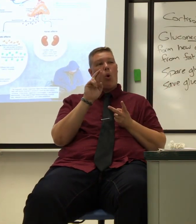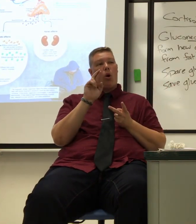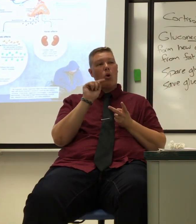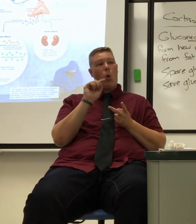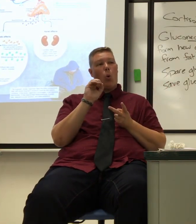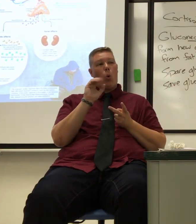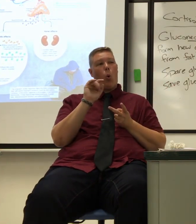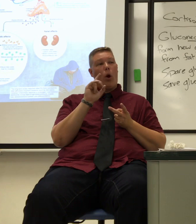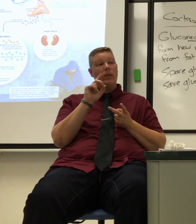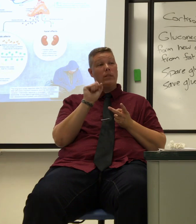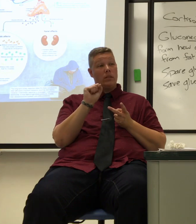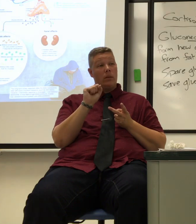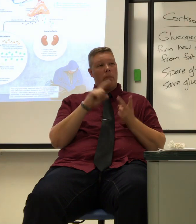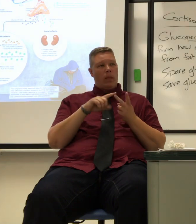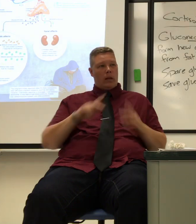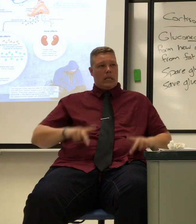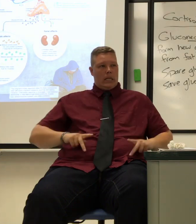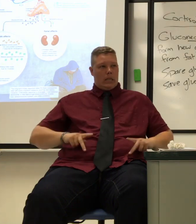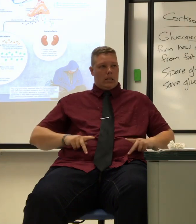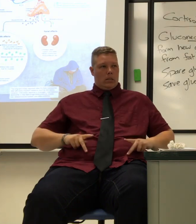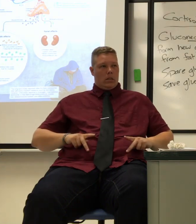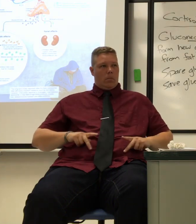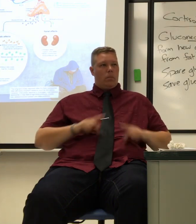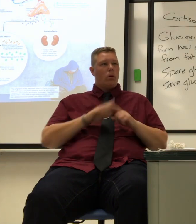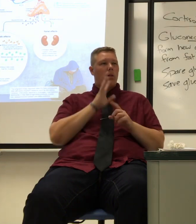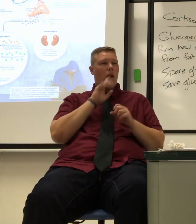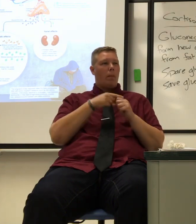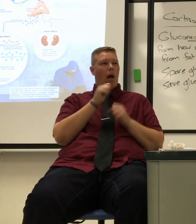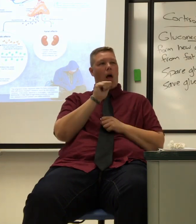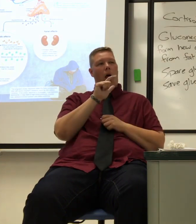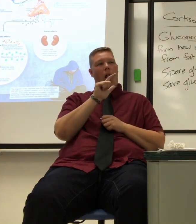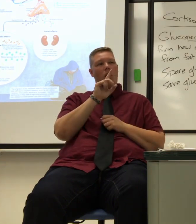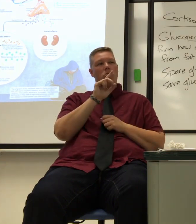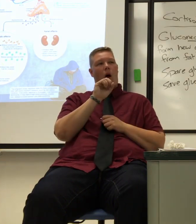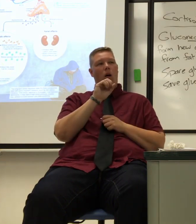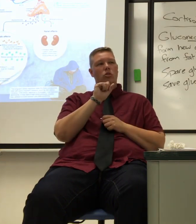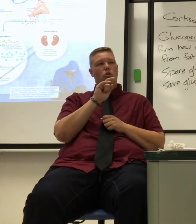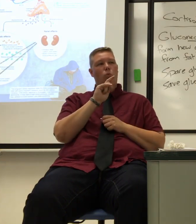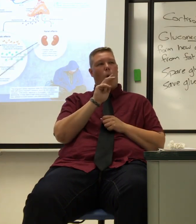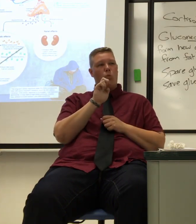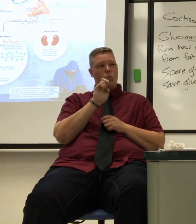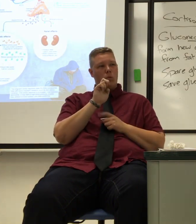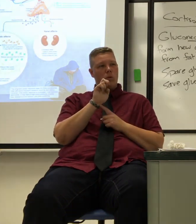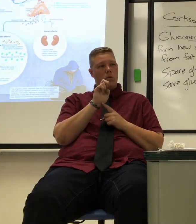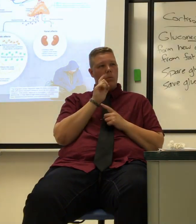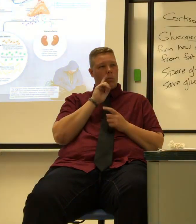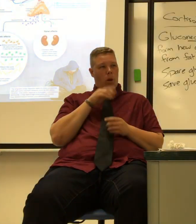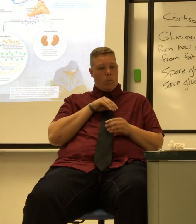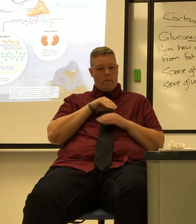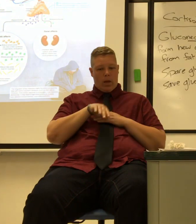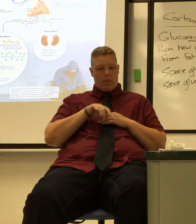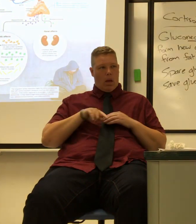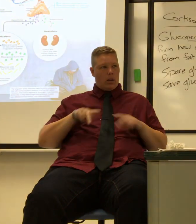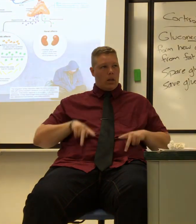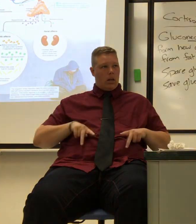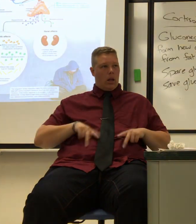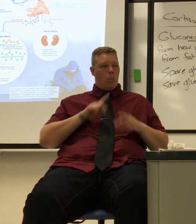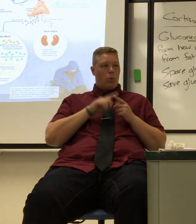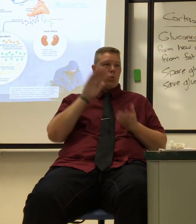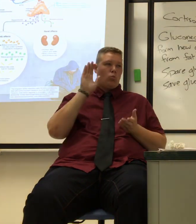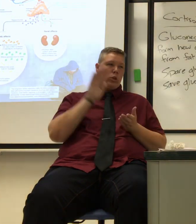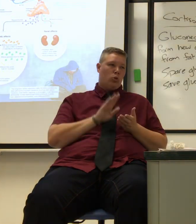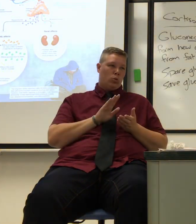kidneys because I talked about, well, mostly aldosterone, okay? It can affect the kidney to help you boost the blood pressure.